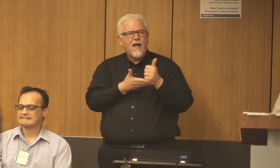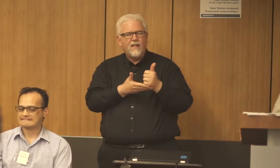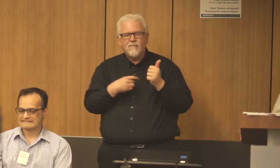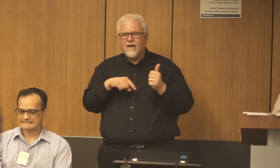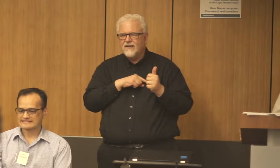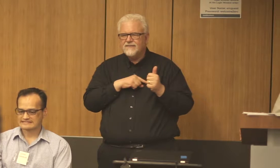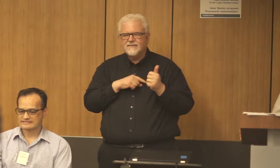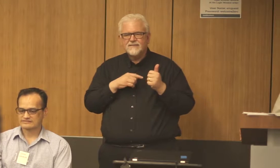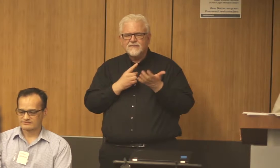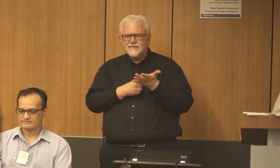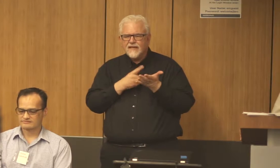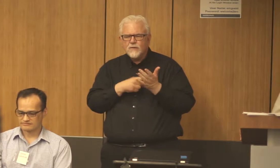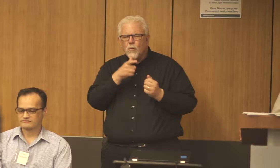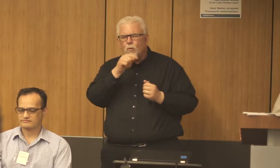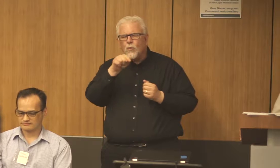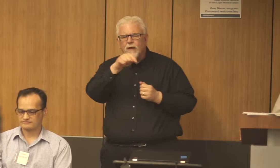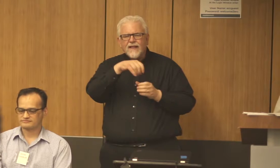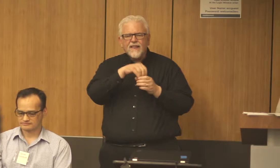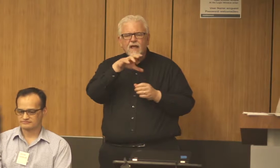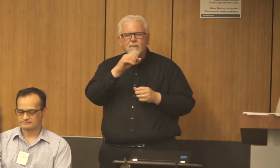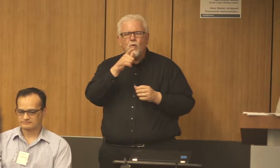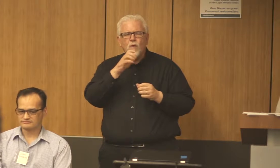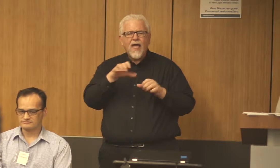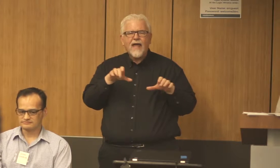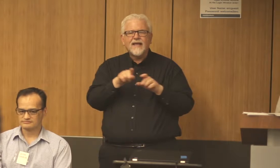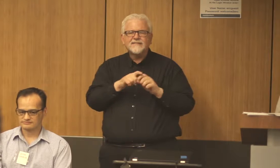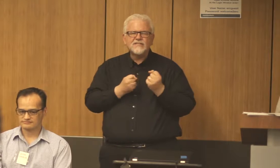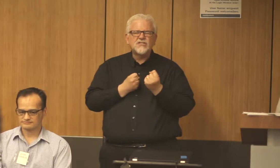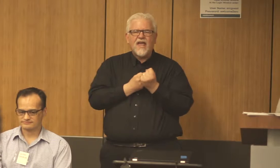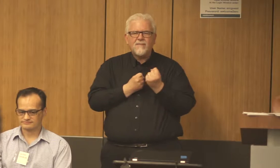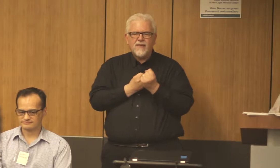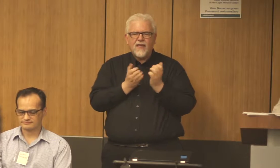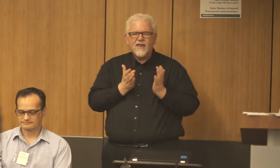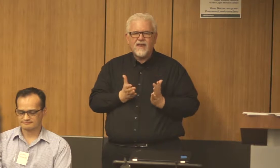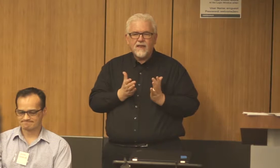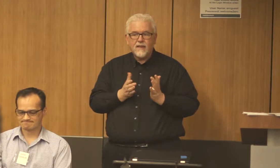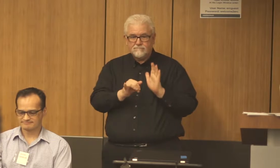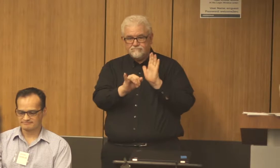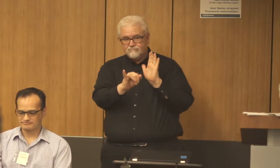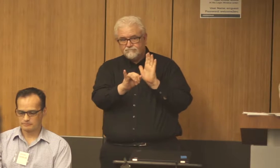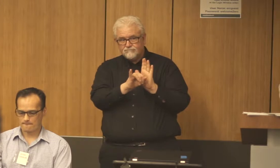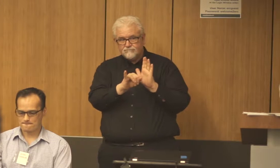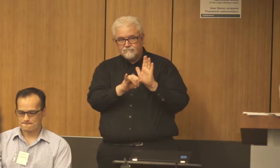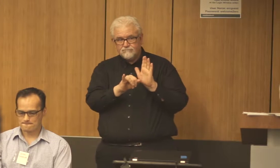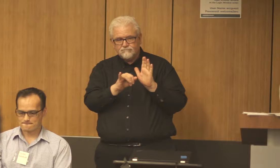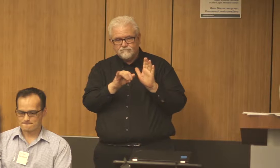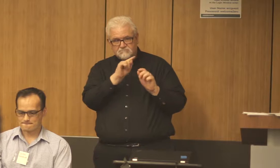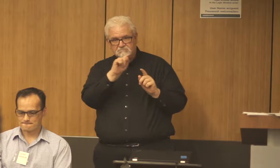terms of, discussing champions inside of companies. So I think once we identify notable companies with